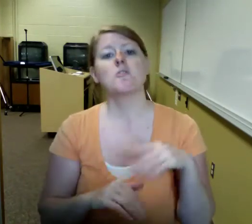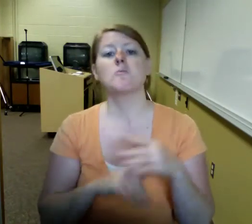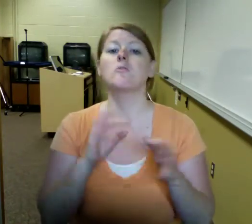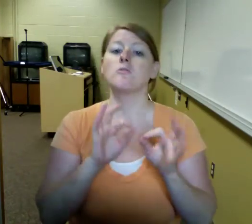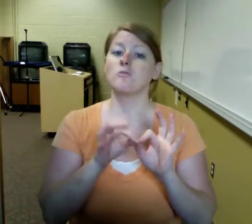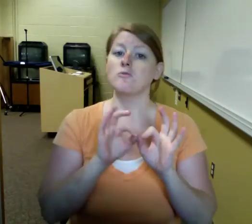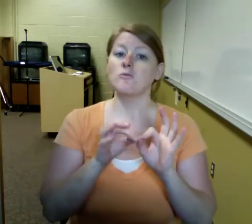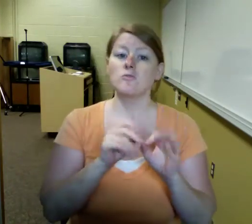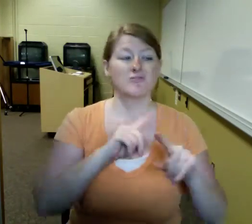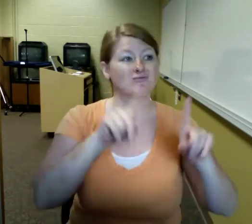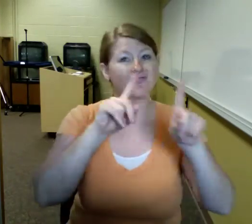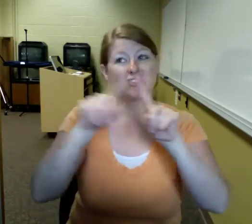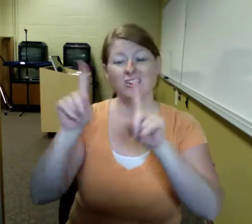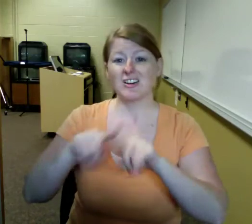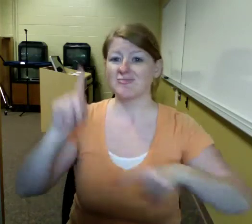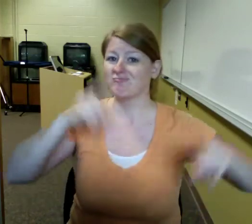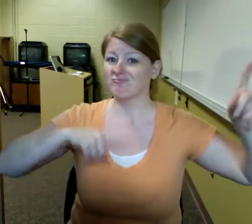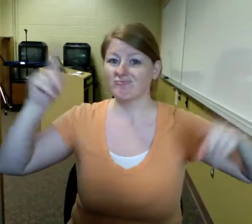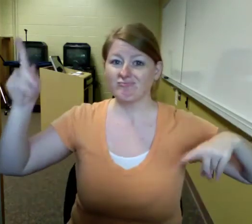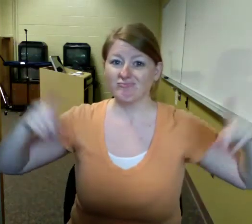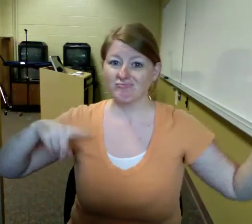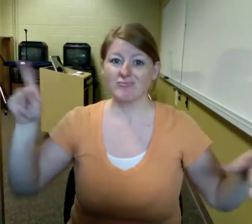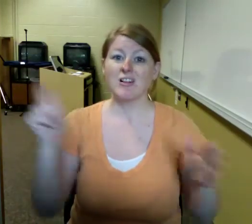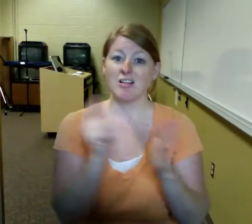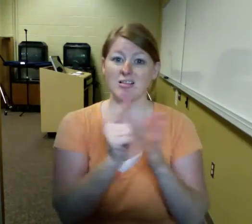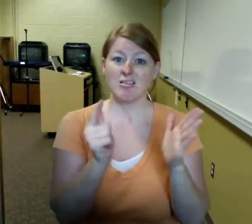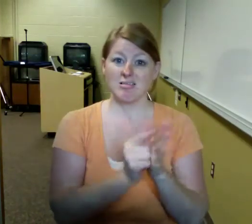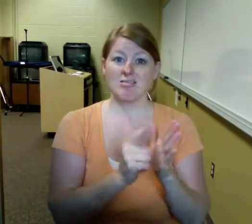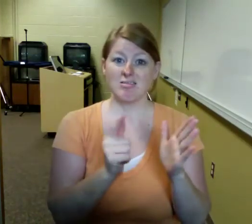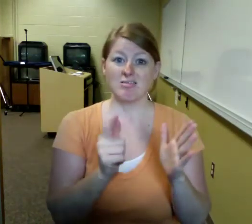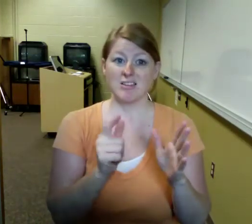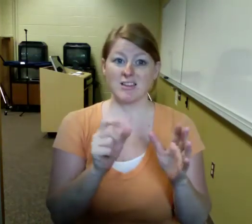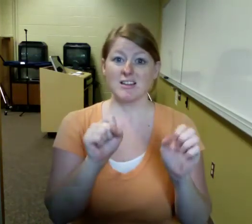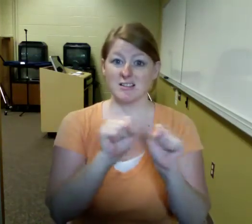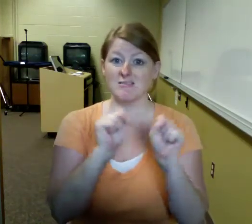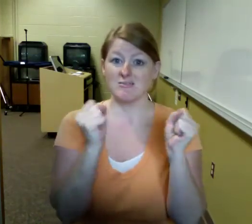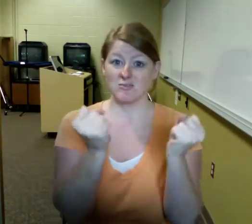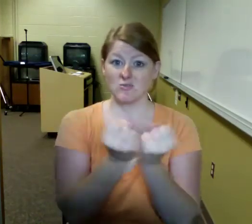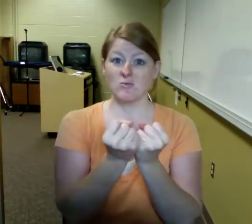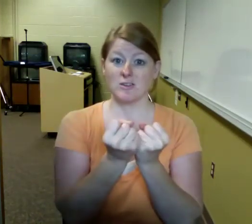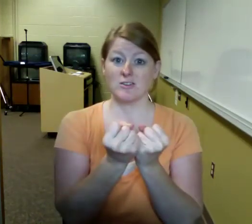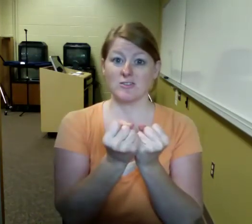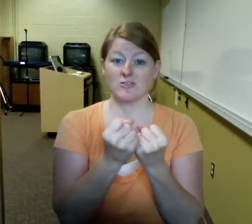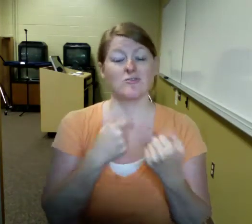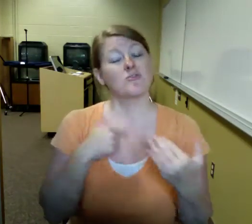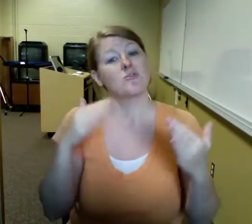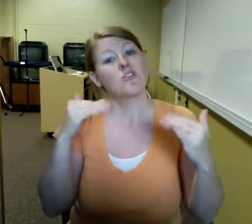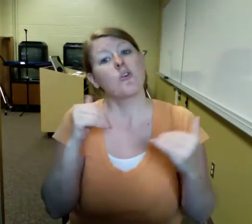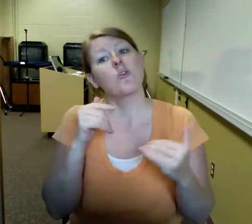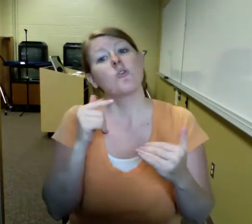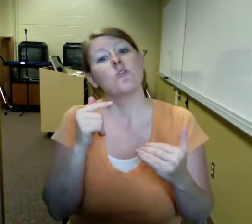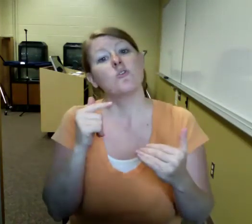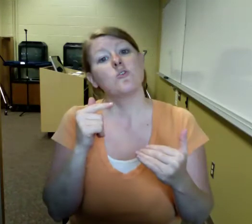of legal situations. On behalf of Advancement Seminars, I hope you find these tapes useful to you as you continue your skill